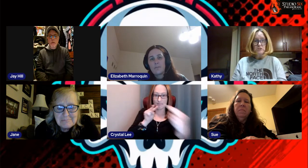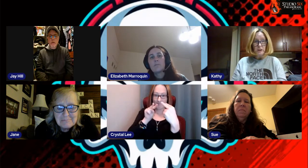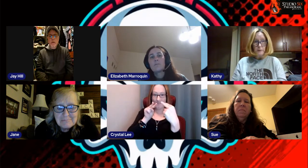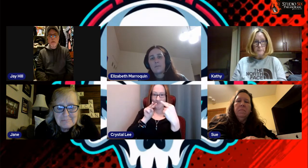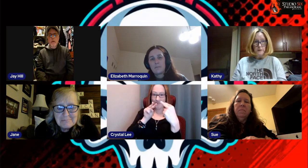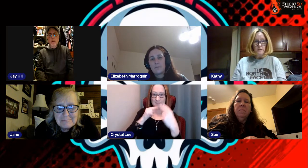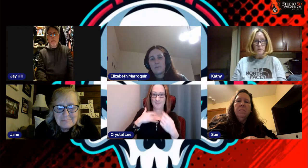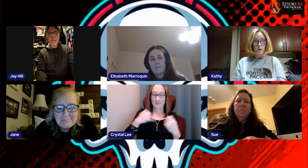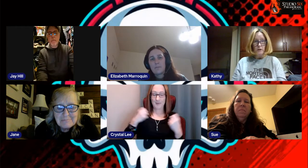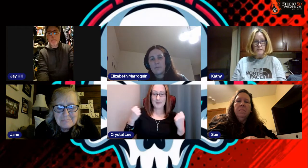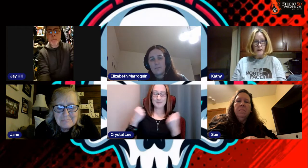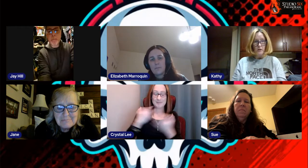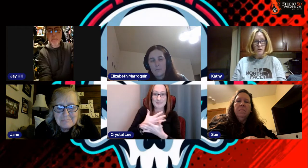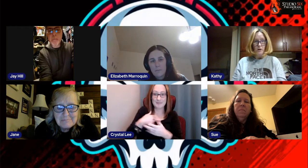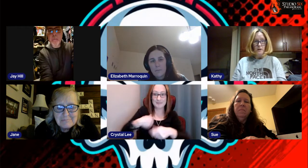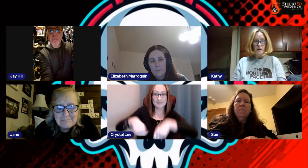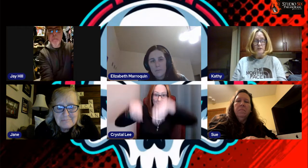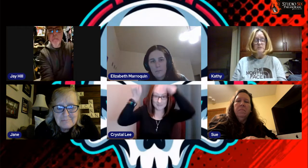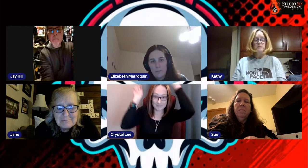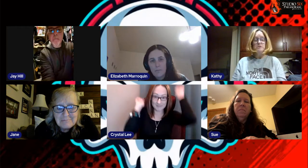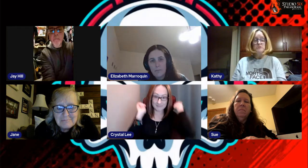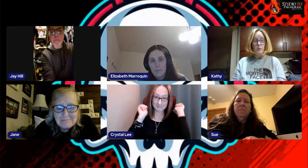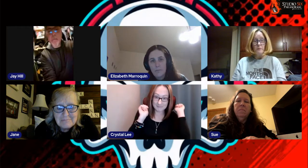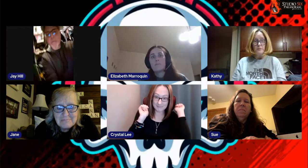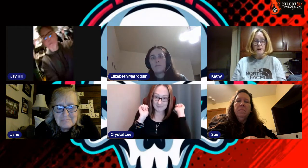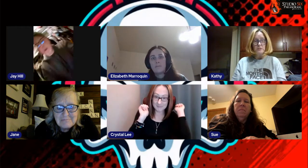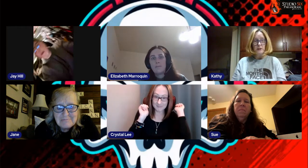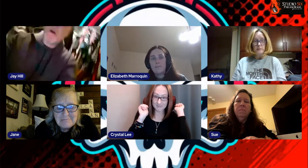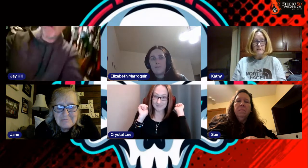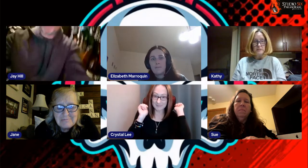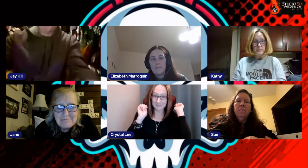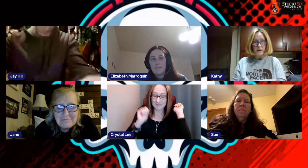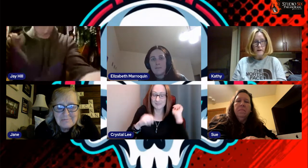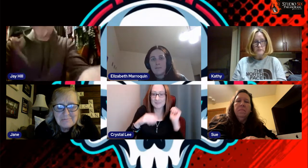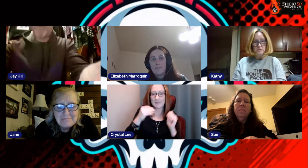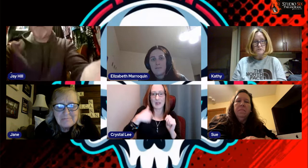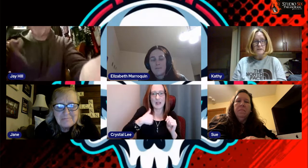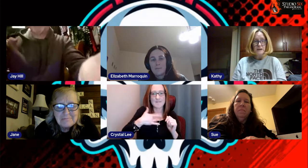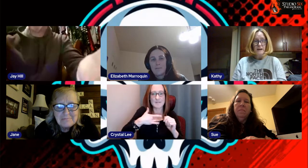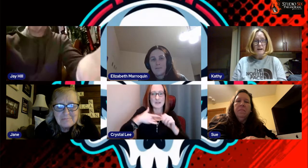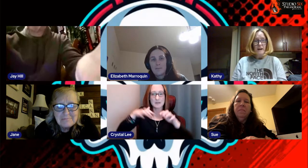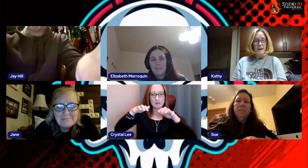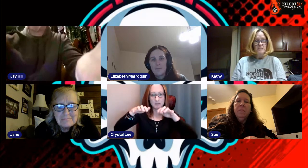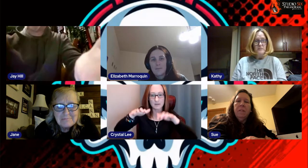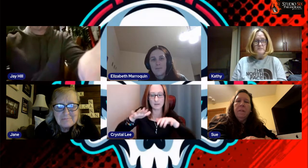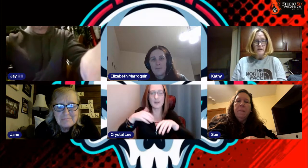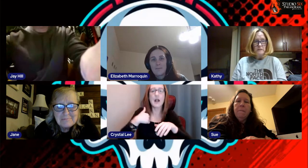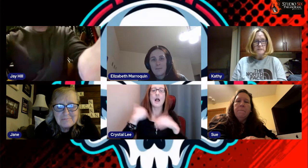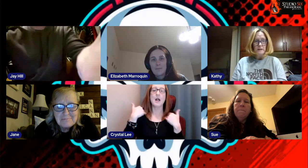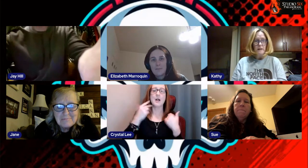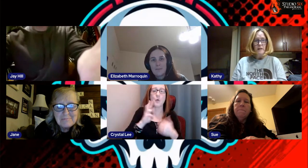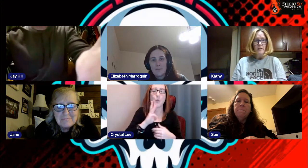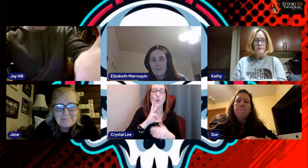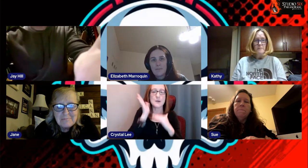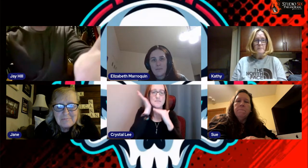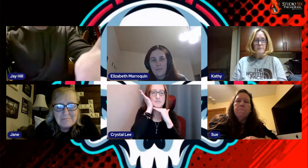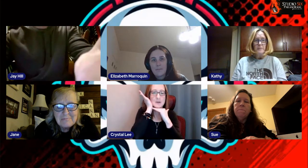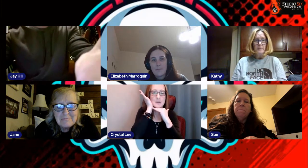saw a shape looking at her. And she was so afraid. She got underneath the covers. And she felt,